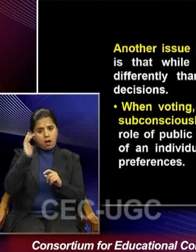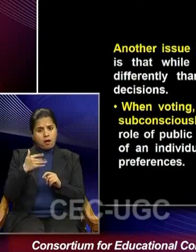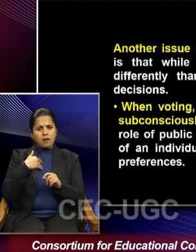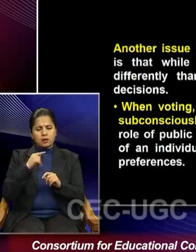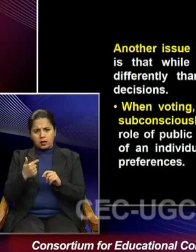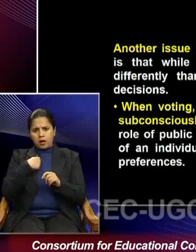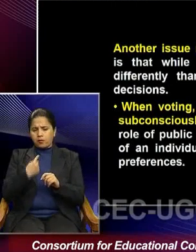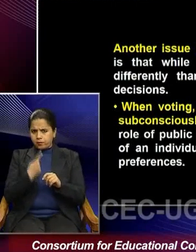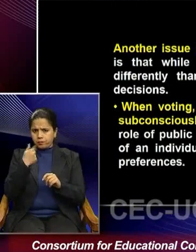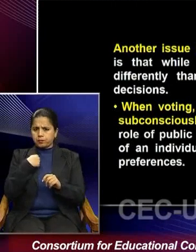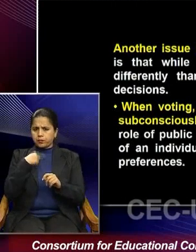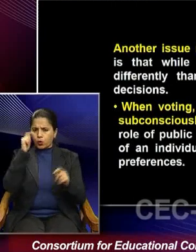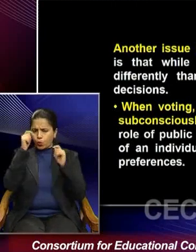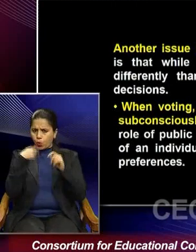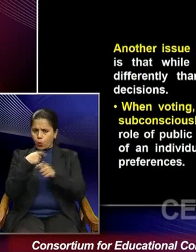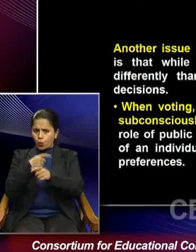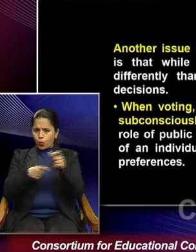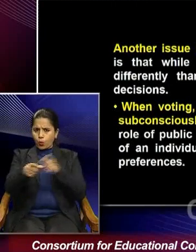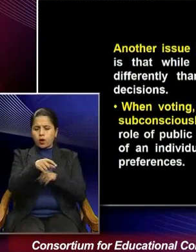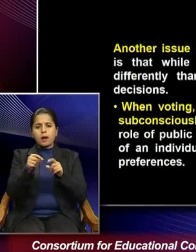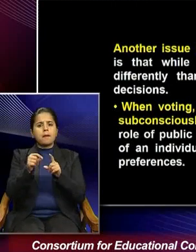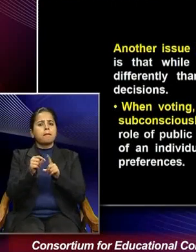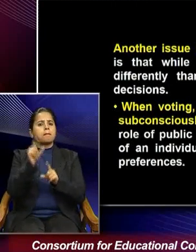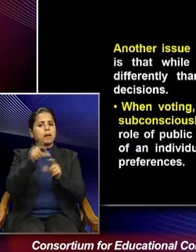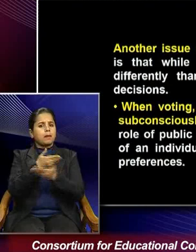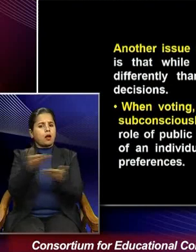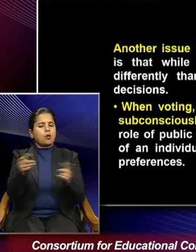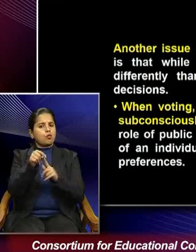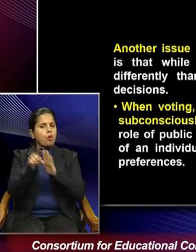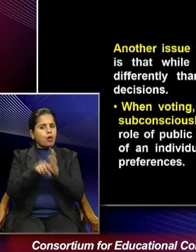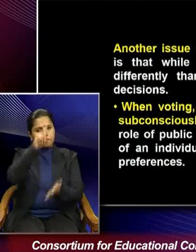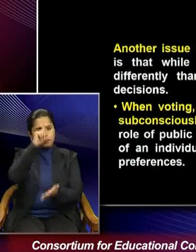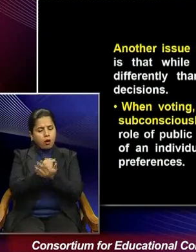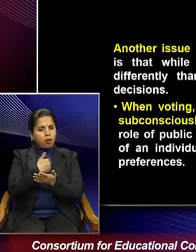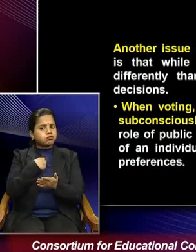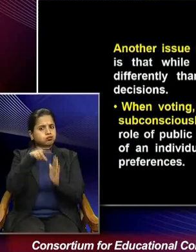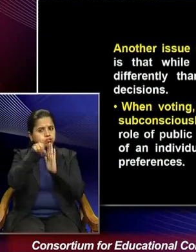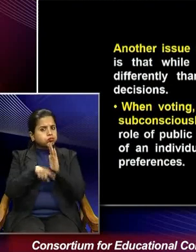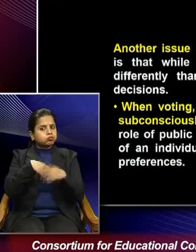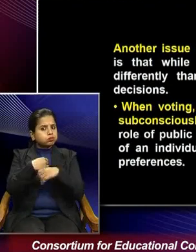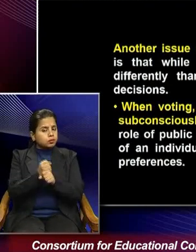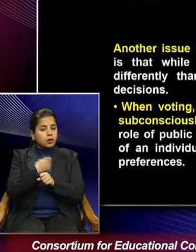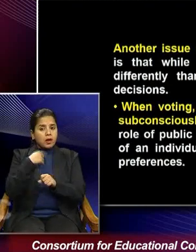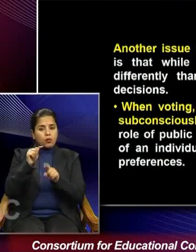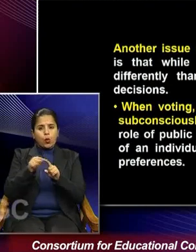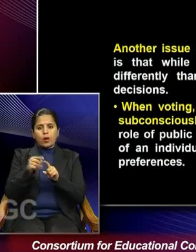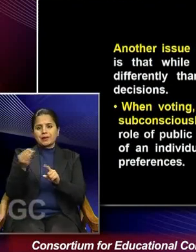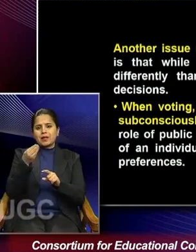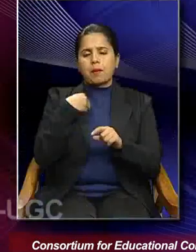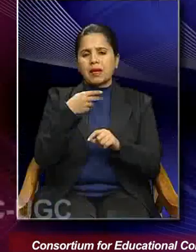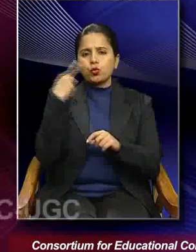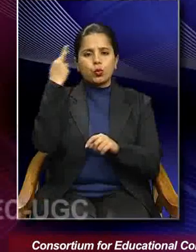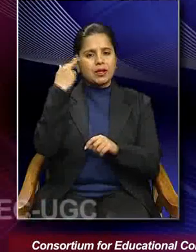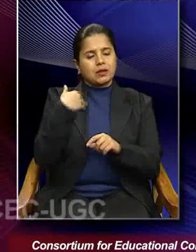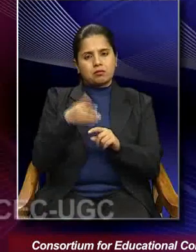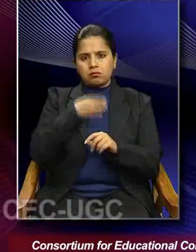ourselves in the role of a public policy maker. When we are voting for some cause,